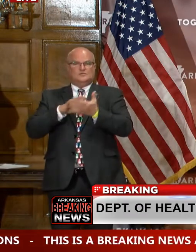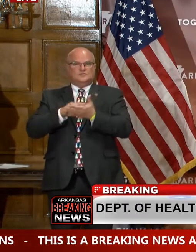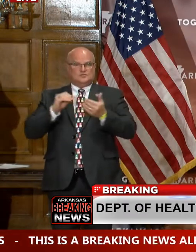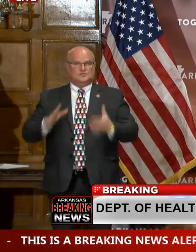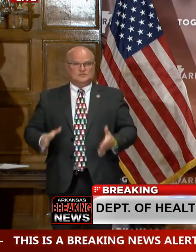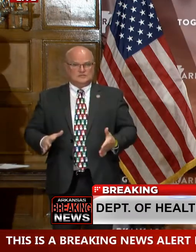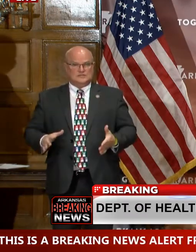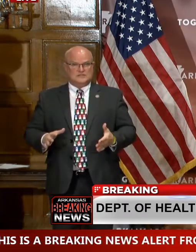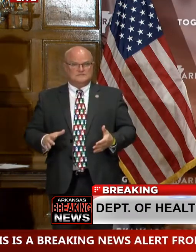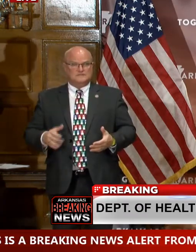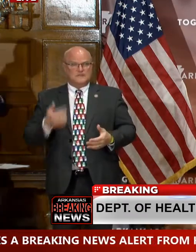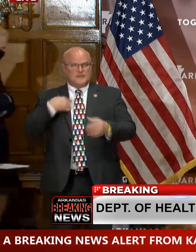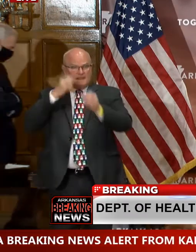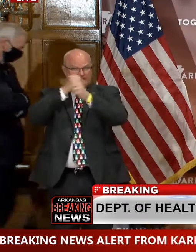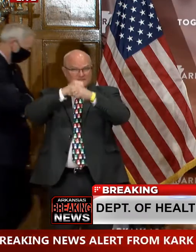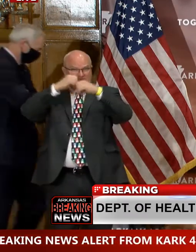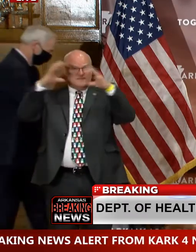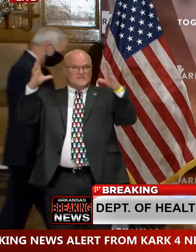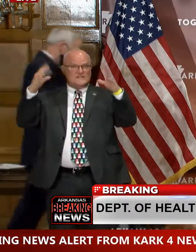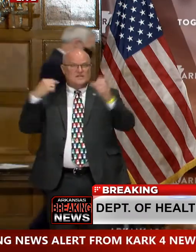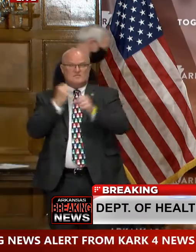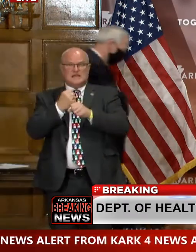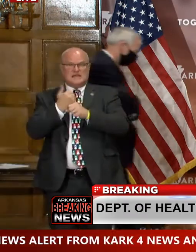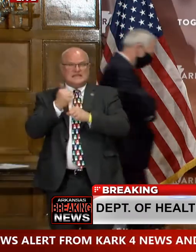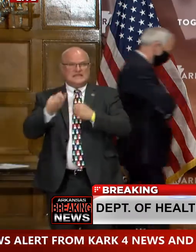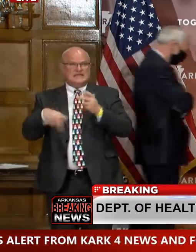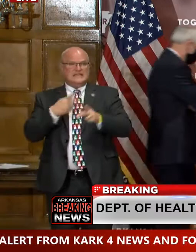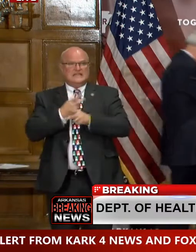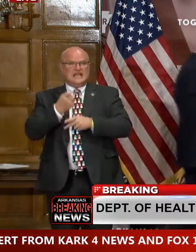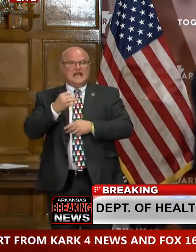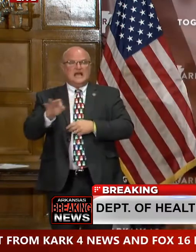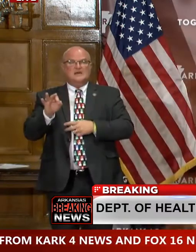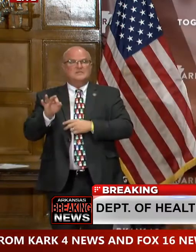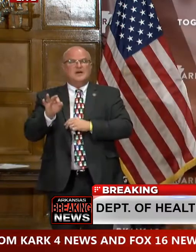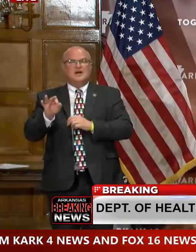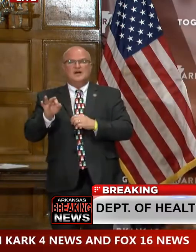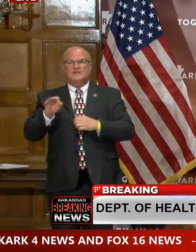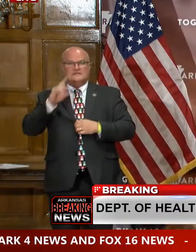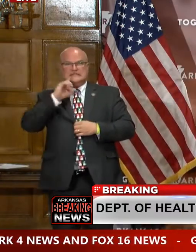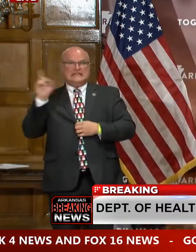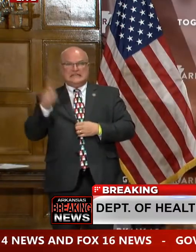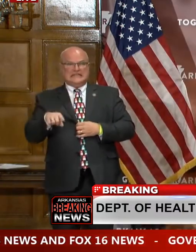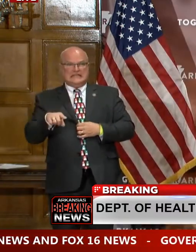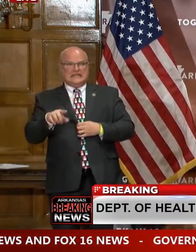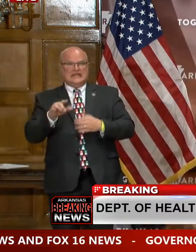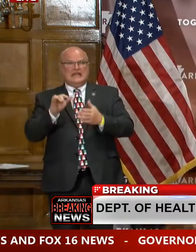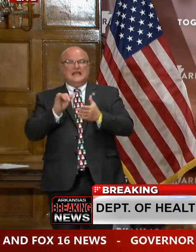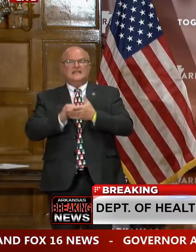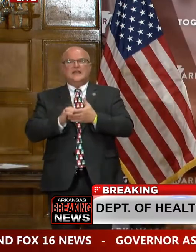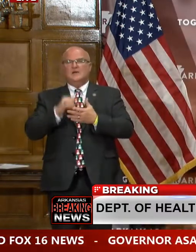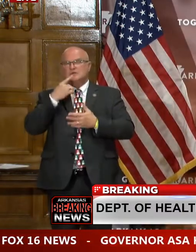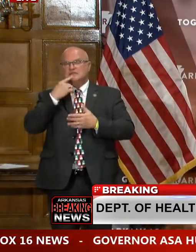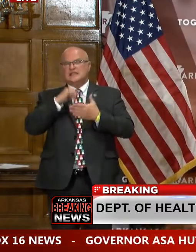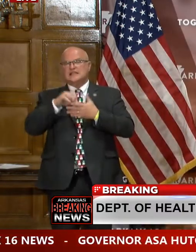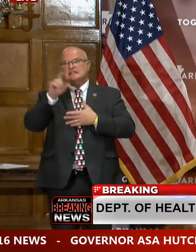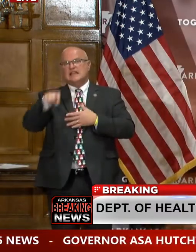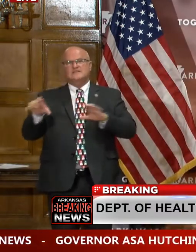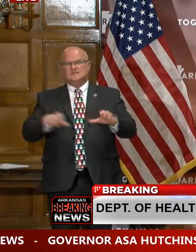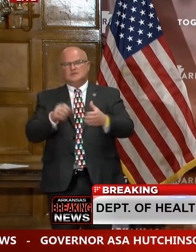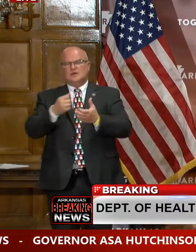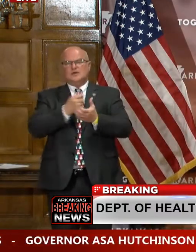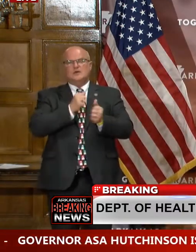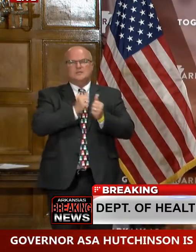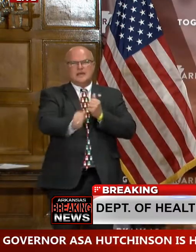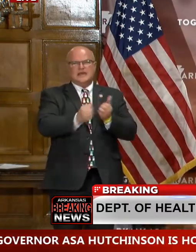So no, I don't envision that we will make any type of edict that would say that you have to do a